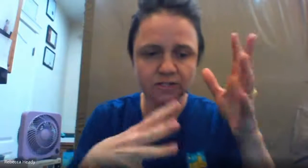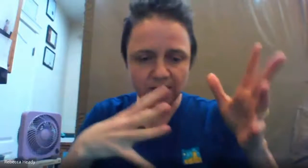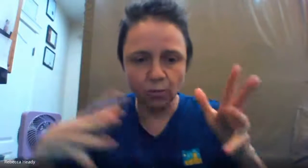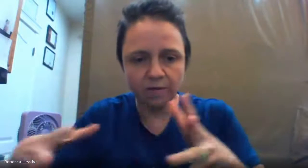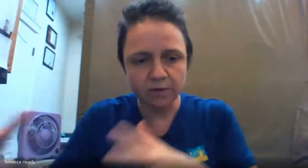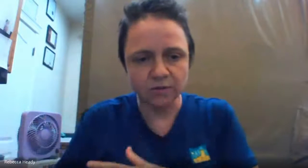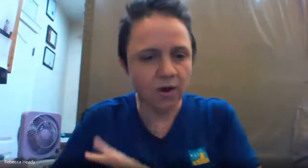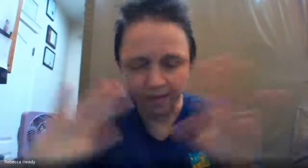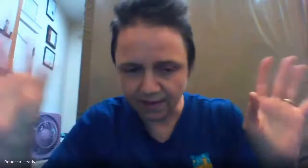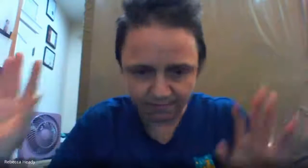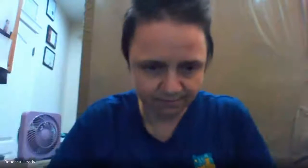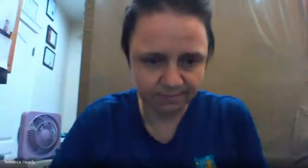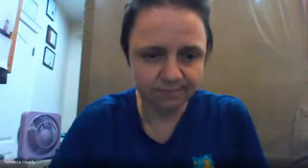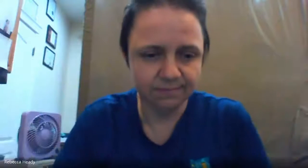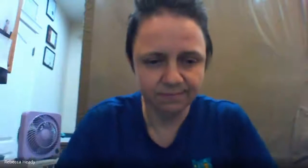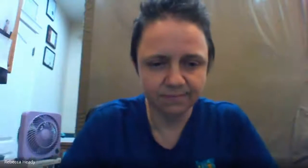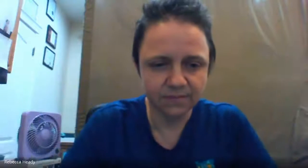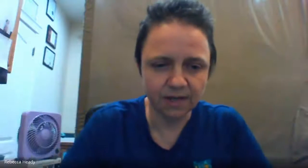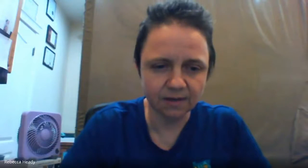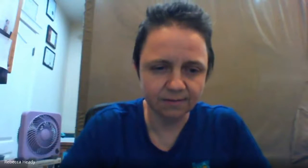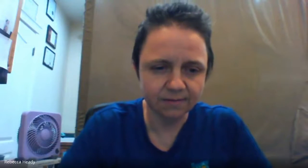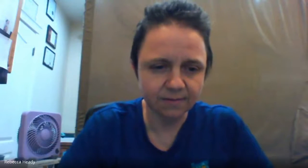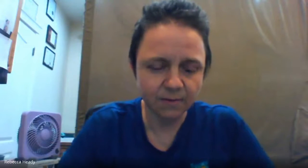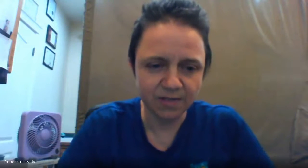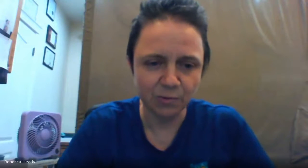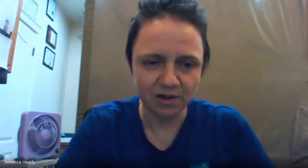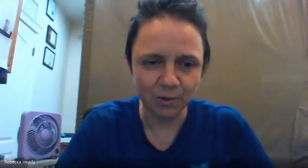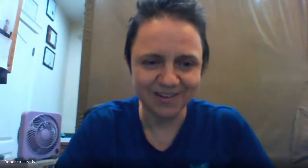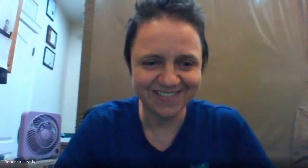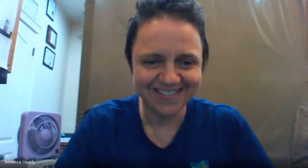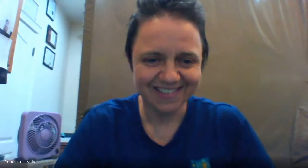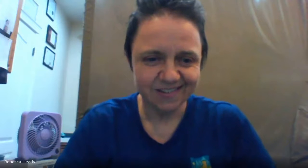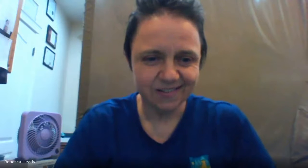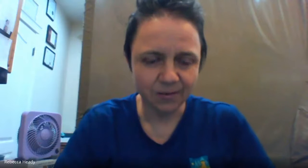just sign whatever you do know and then just kind of mess with it a little bit.